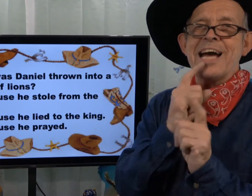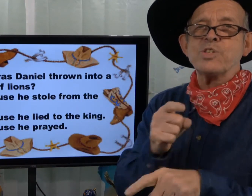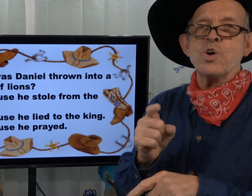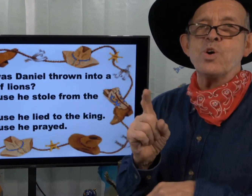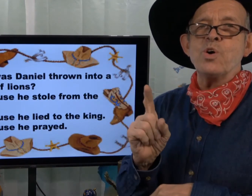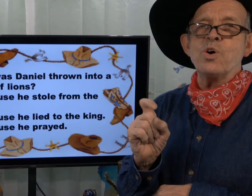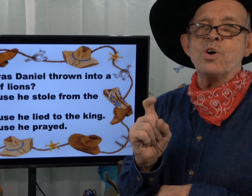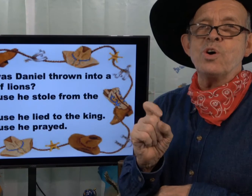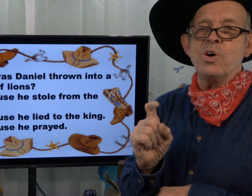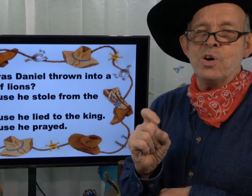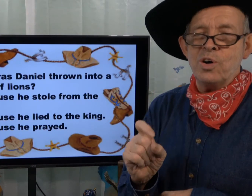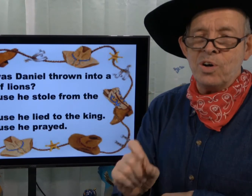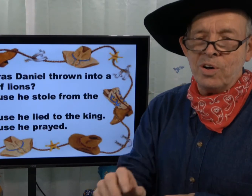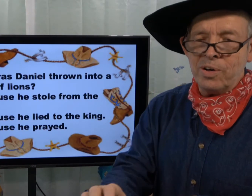answer?